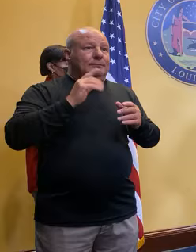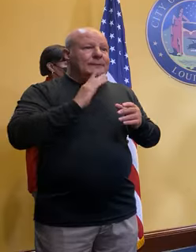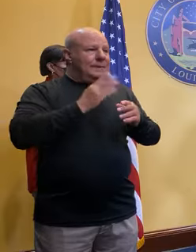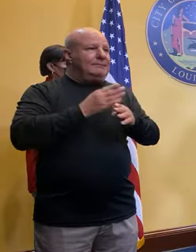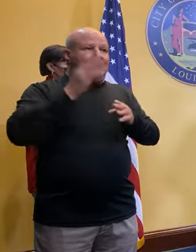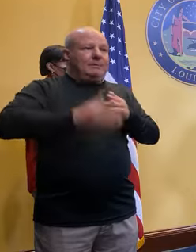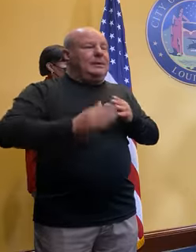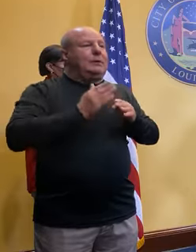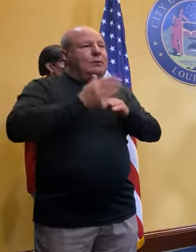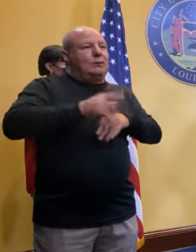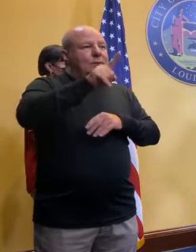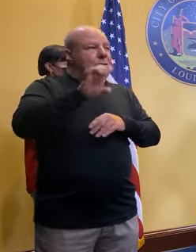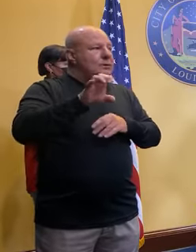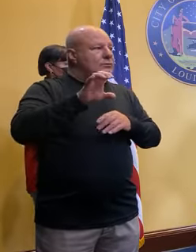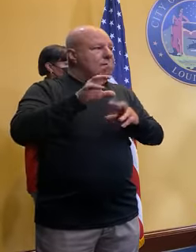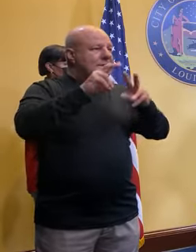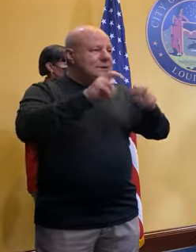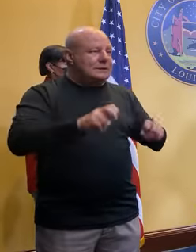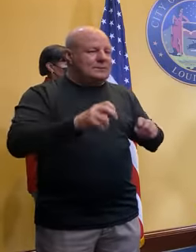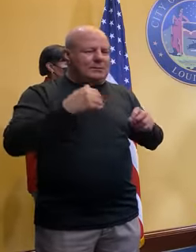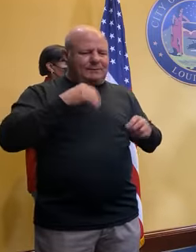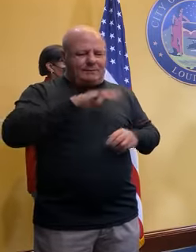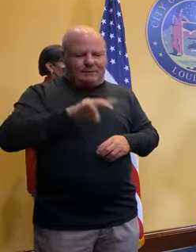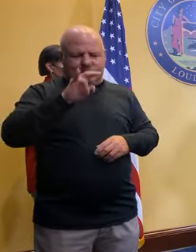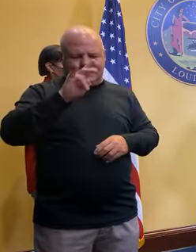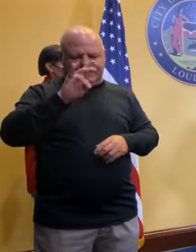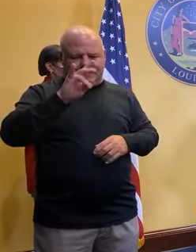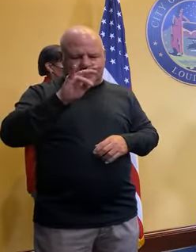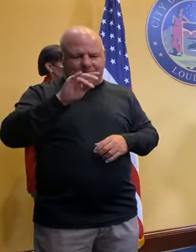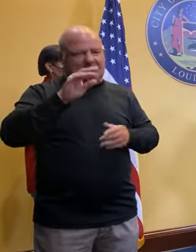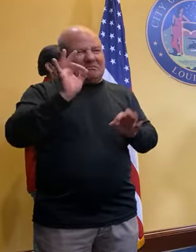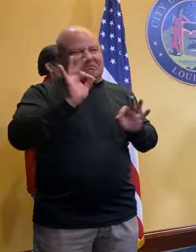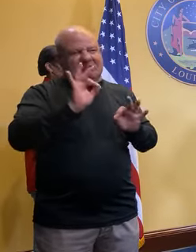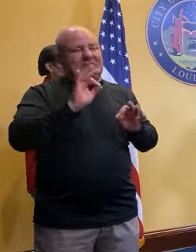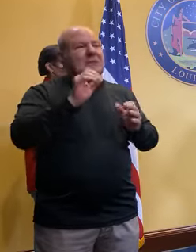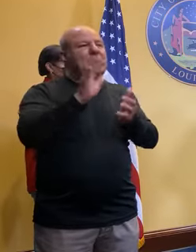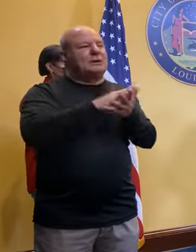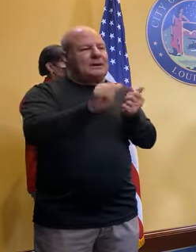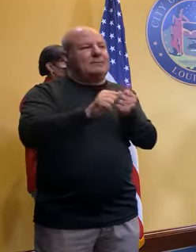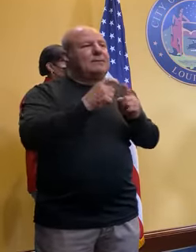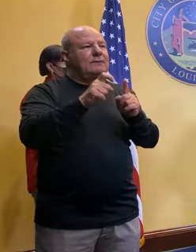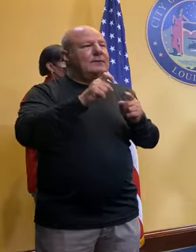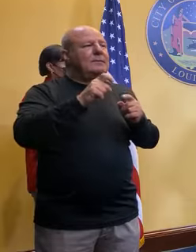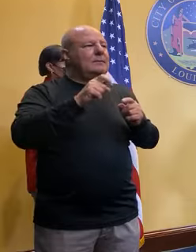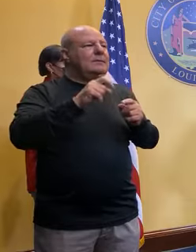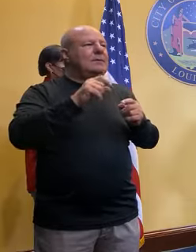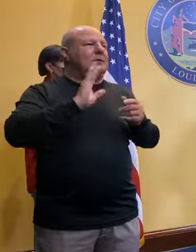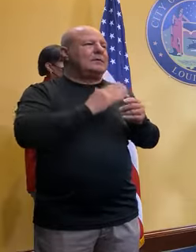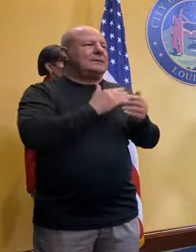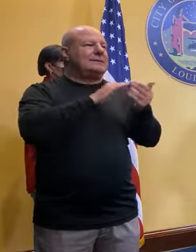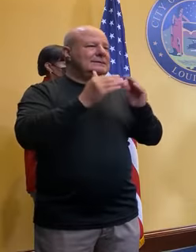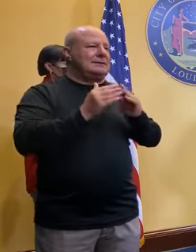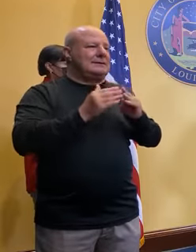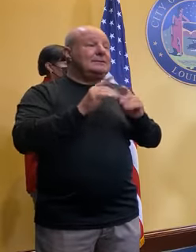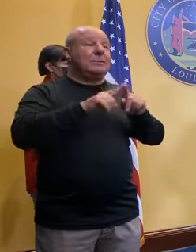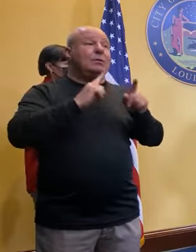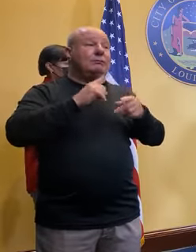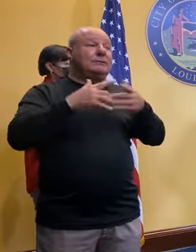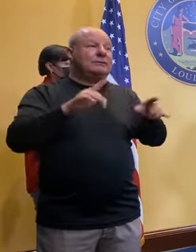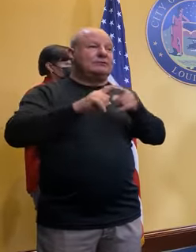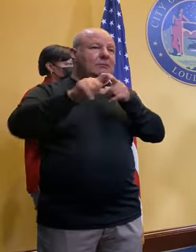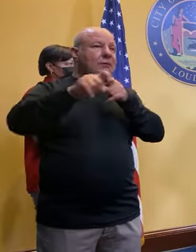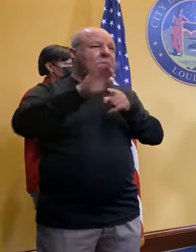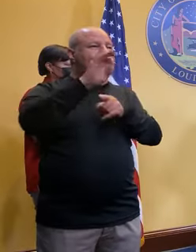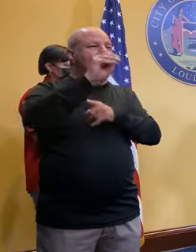over 100 assessments. We've got about 17 minor damage reports from our city infrastructure, and we're relaying those to FEMA for a